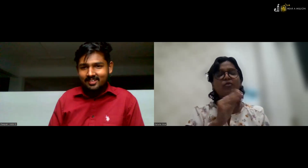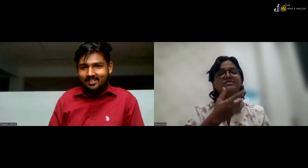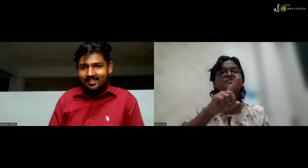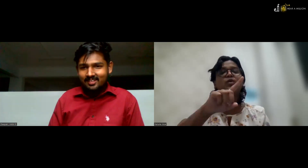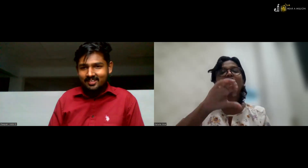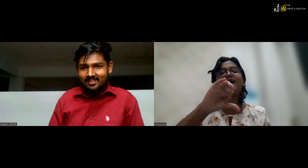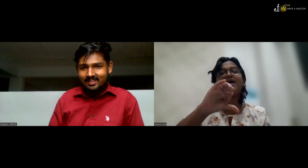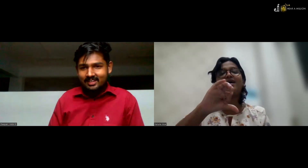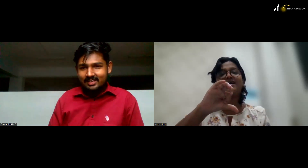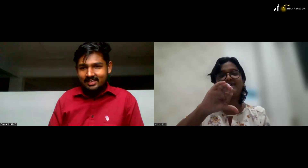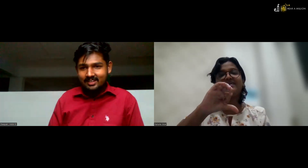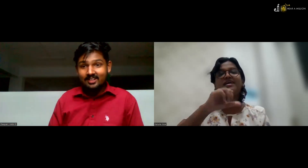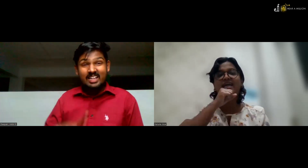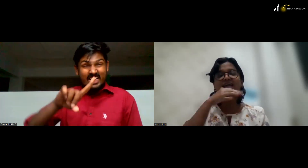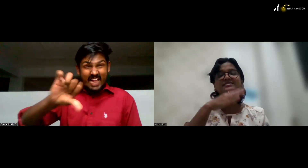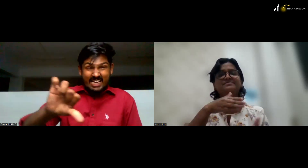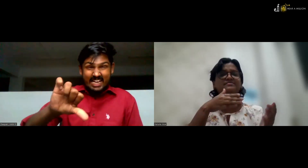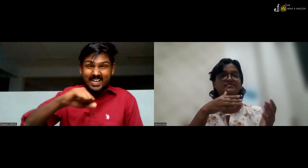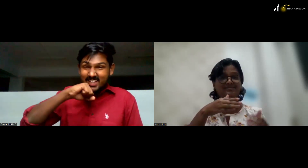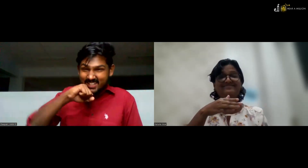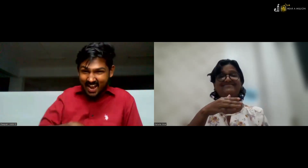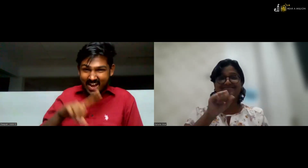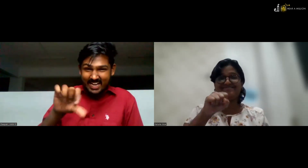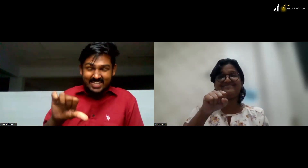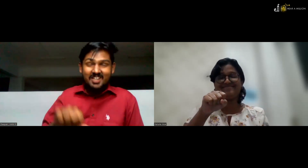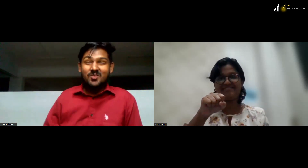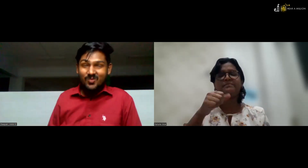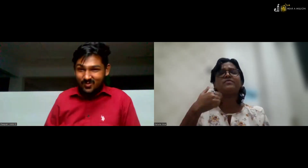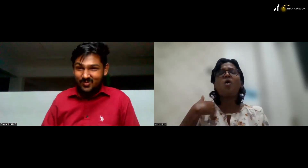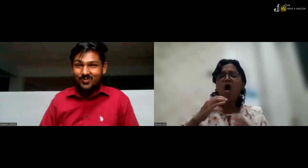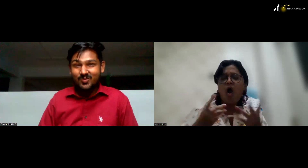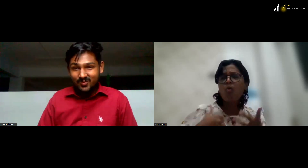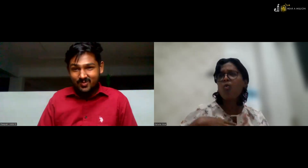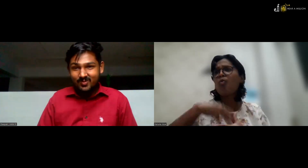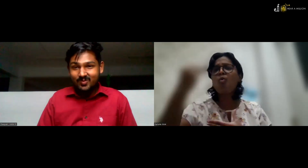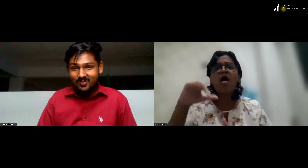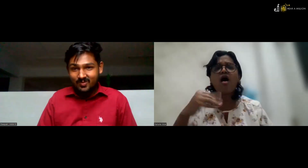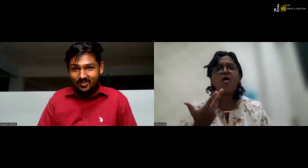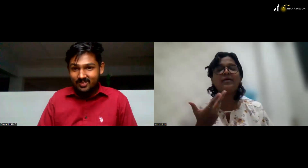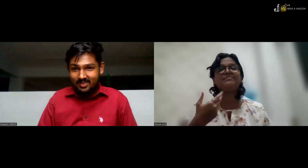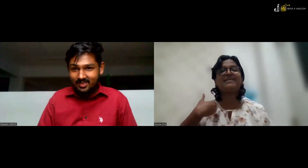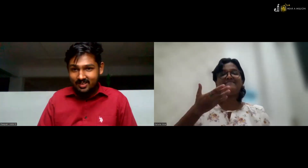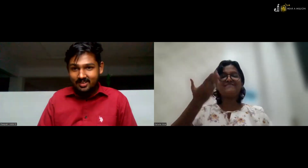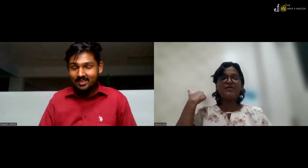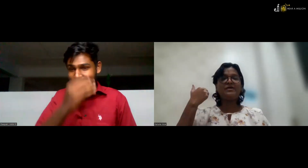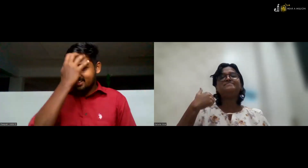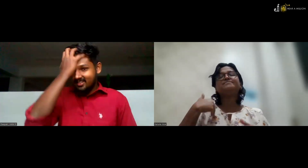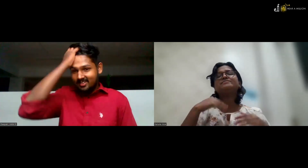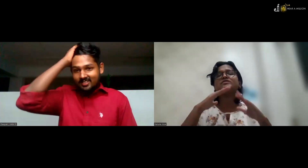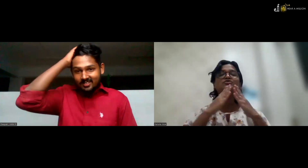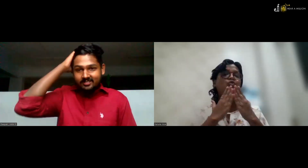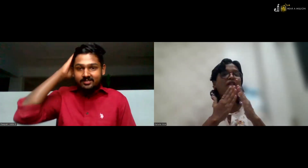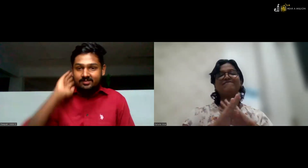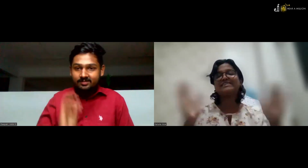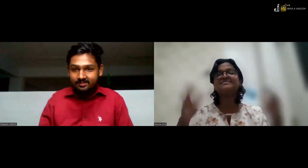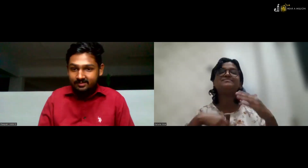traveling alone? So I was around 19 years of age. 19. Oh wow. So how I started